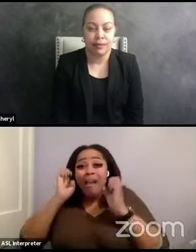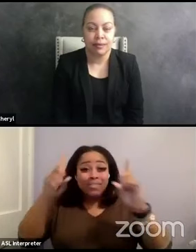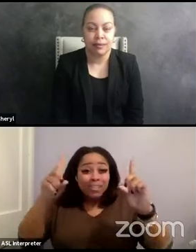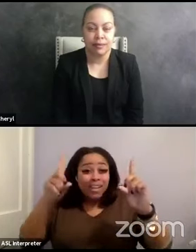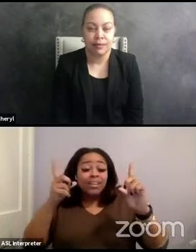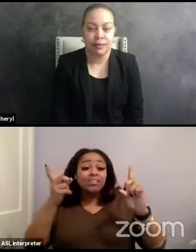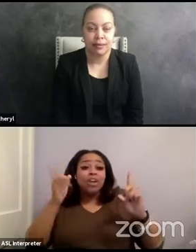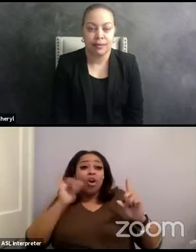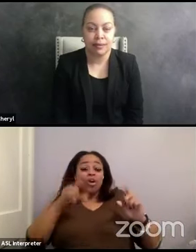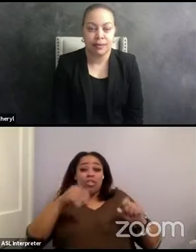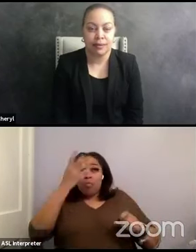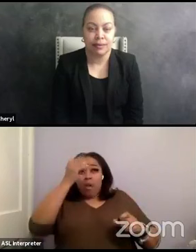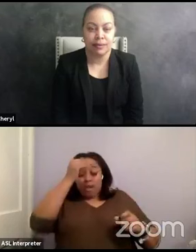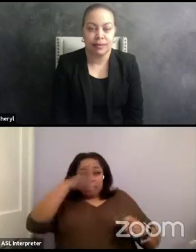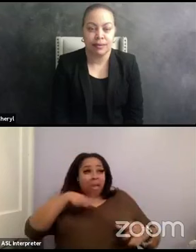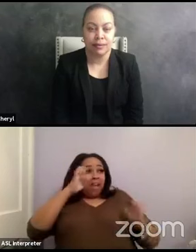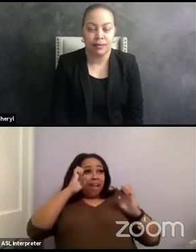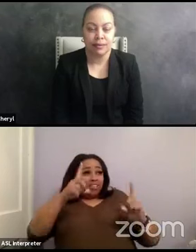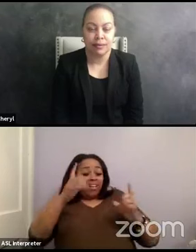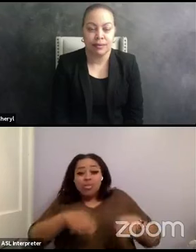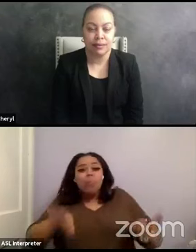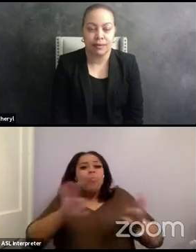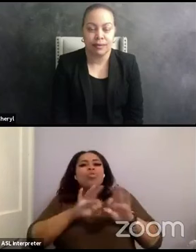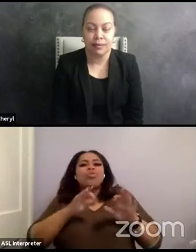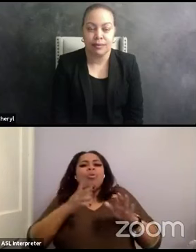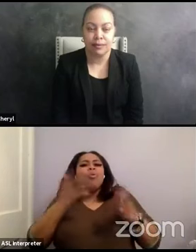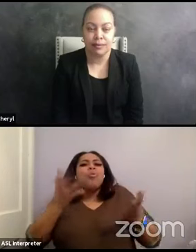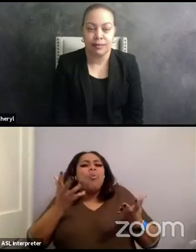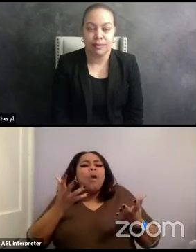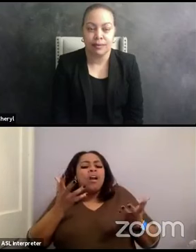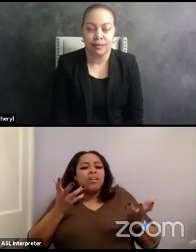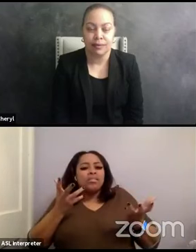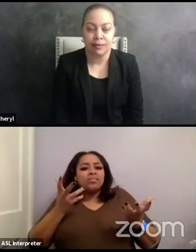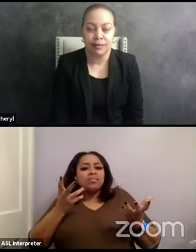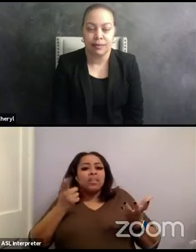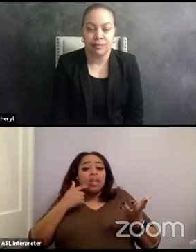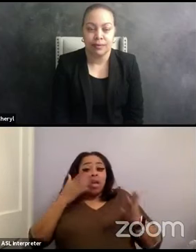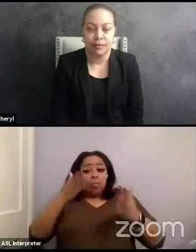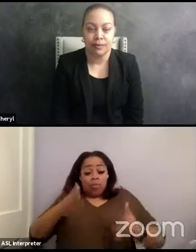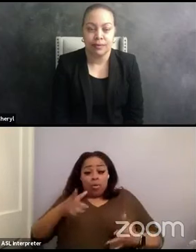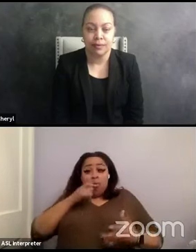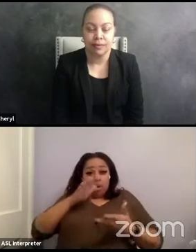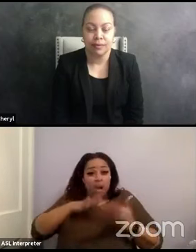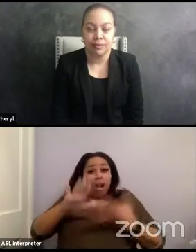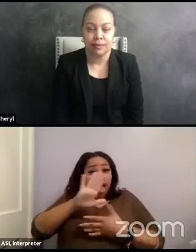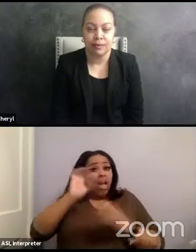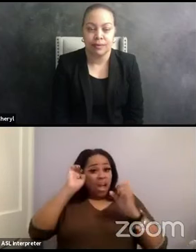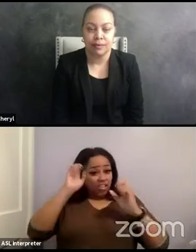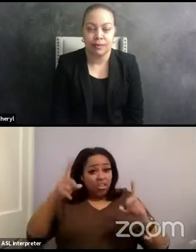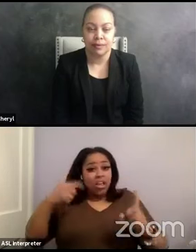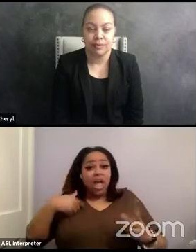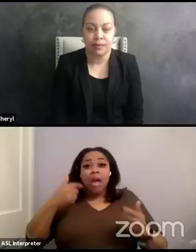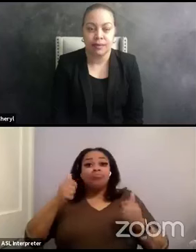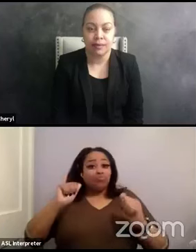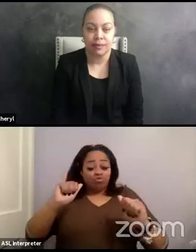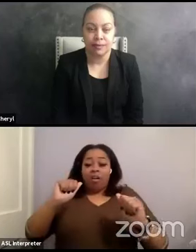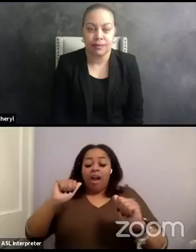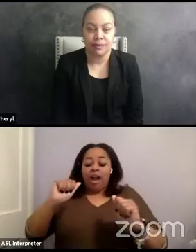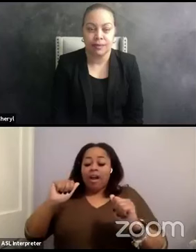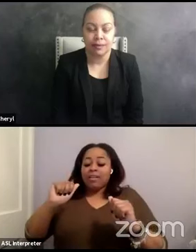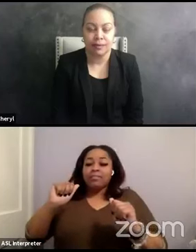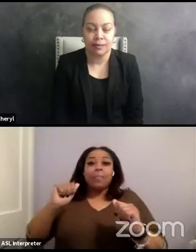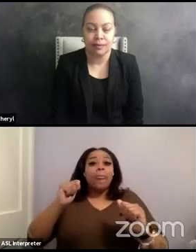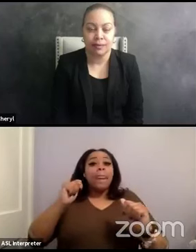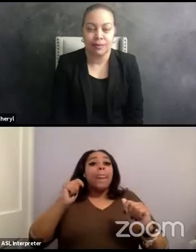white man's education is important? Like, what is it? And like, as someone who is college educated, I'm trying to get there. As someone who